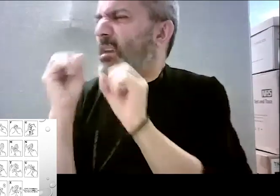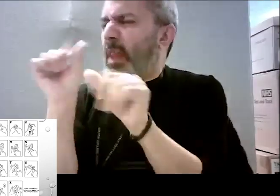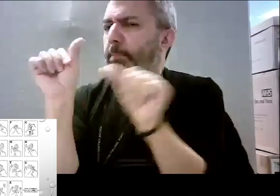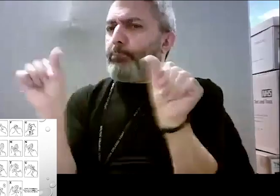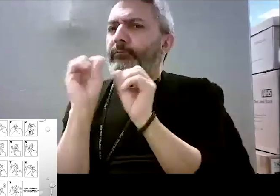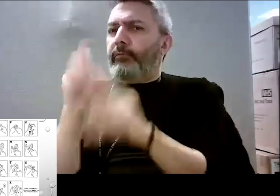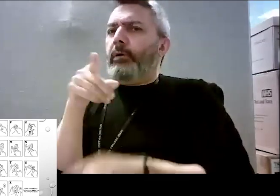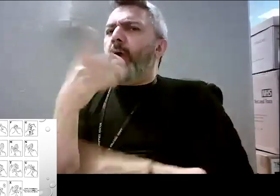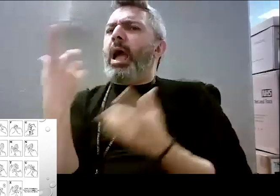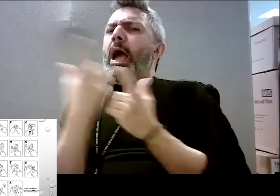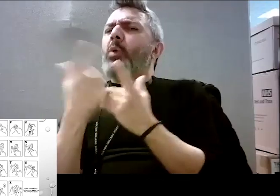bigger for the alphabet.